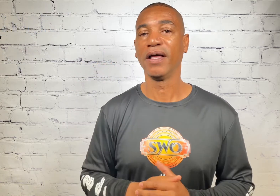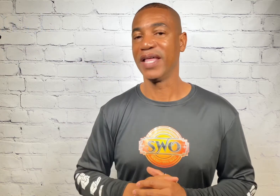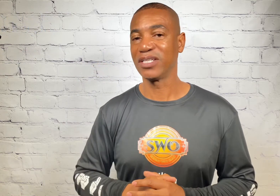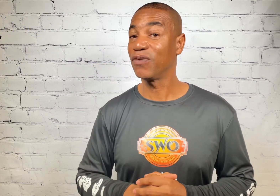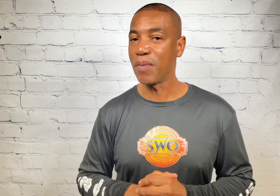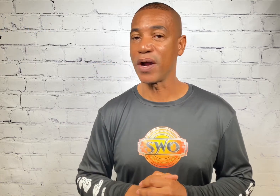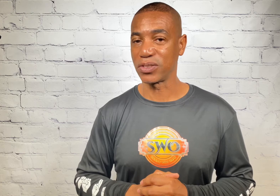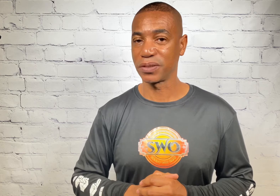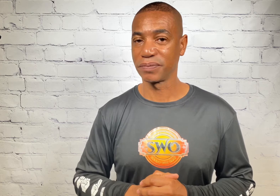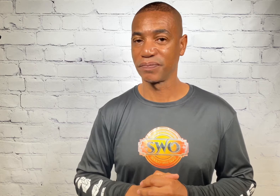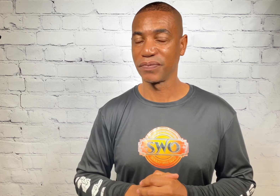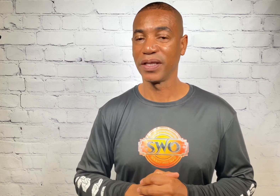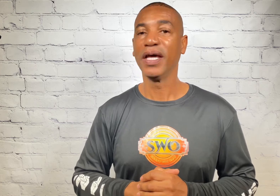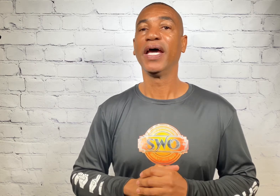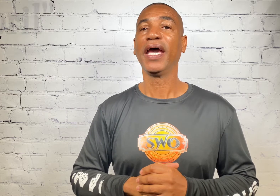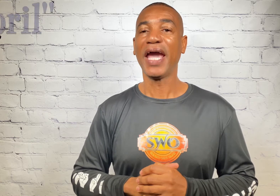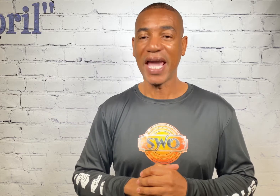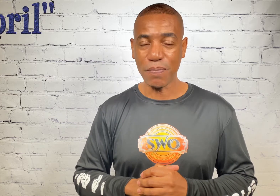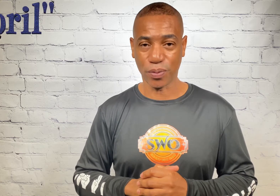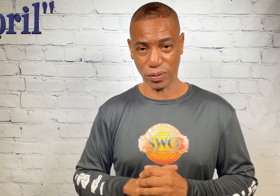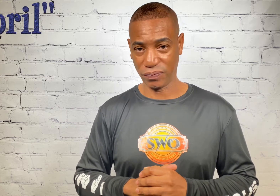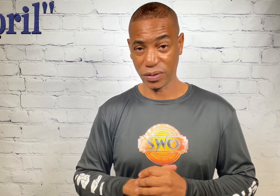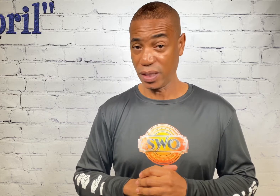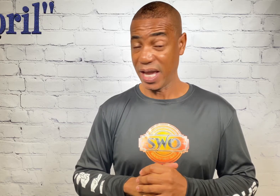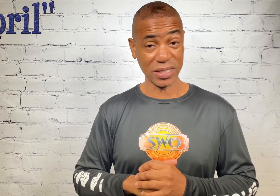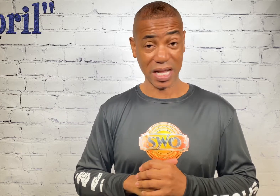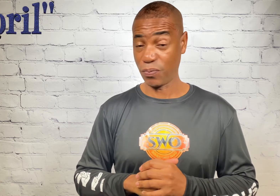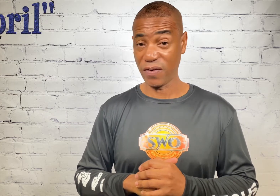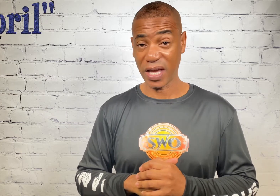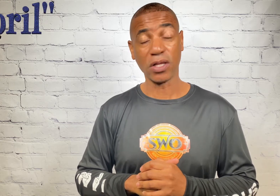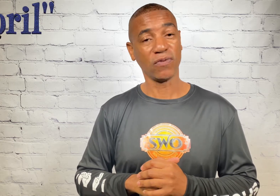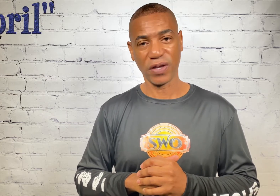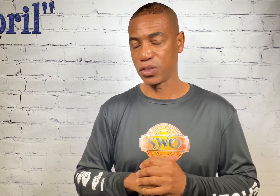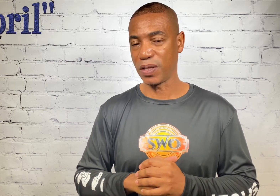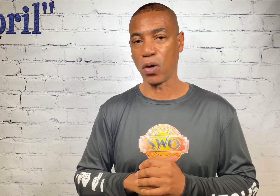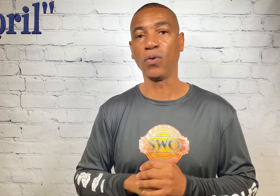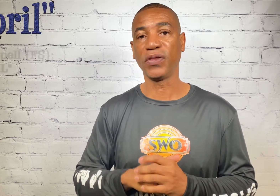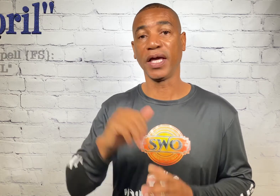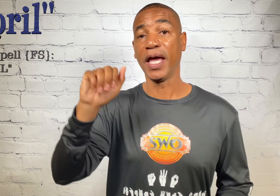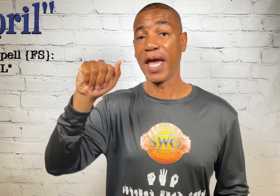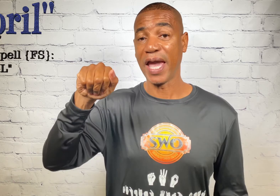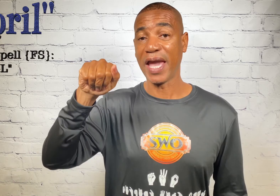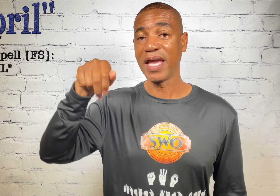That is for March. April is not abbreviated. You finger spell the whole thing.